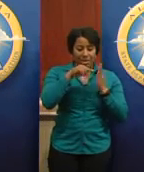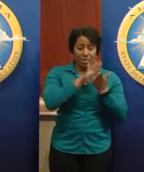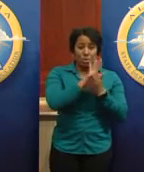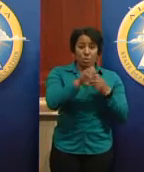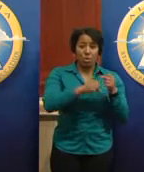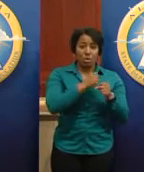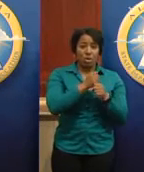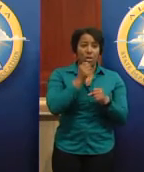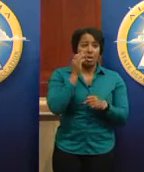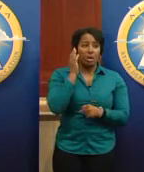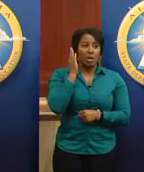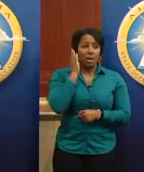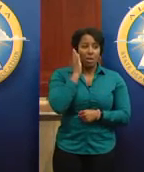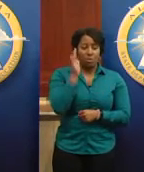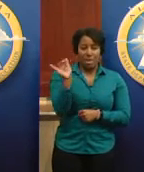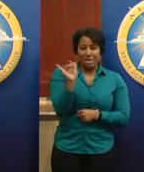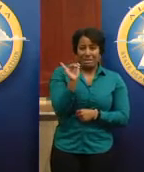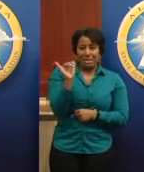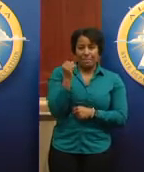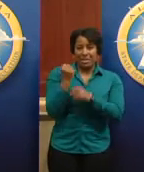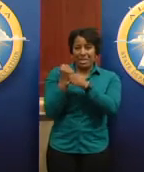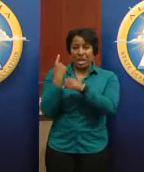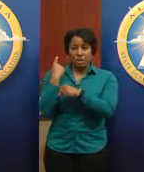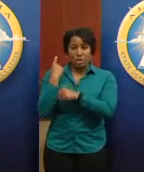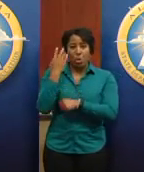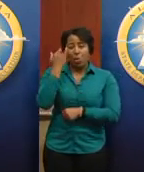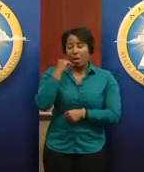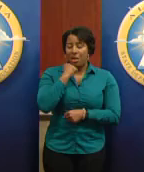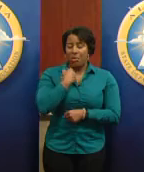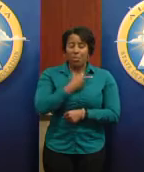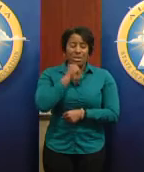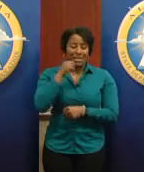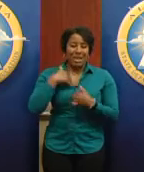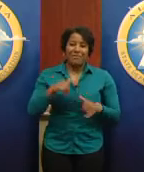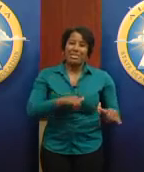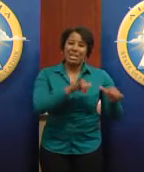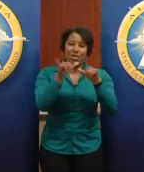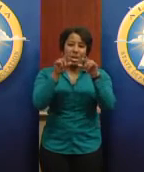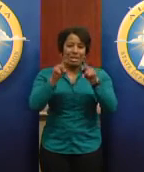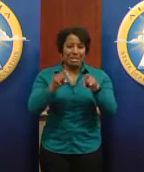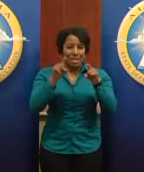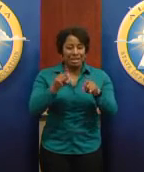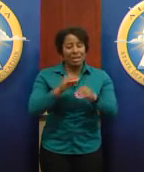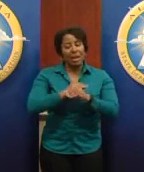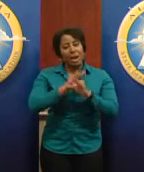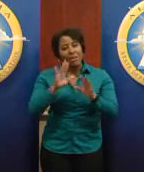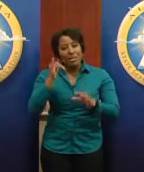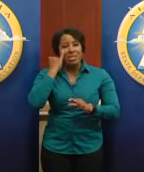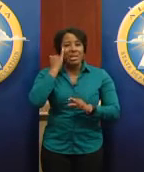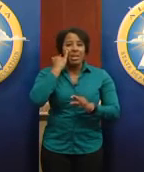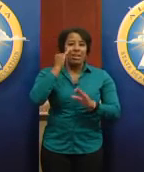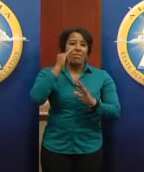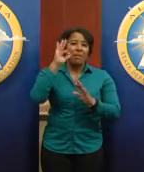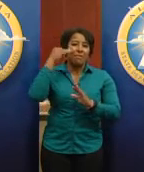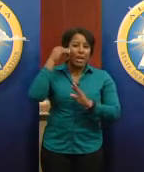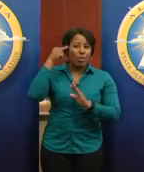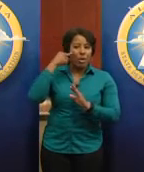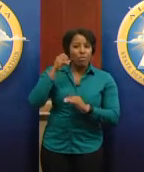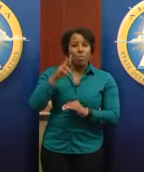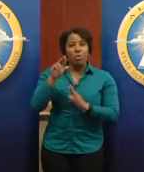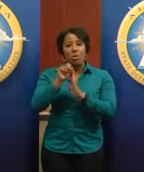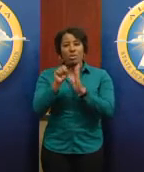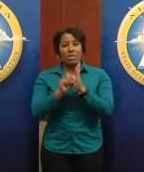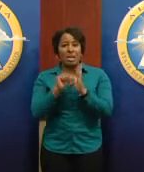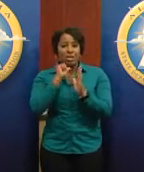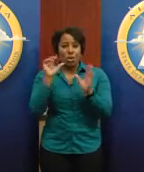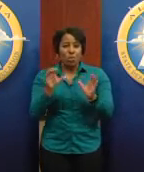mirror last year's report card because we did not do standardized testing. Obviously, if the federal government or if states don't do testing